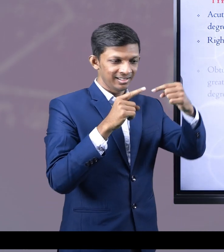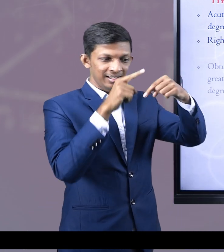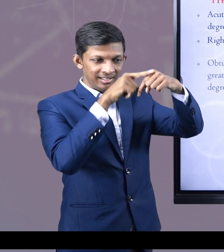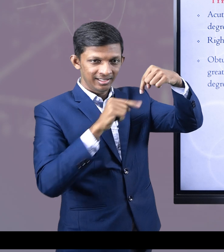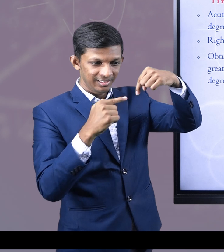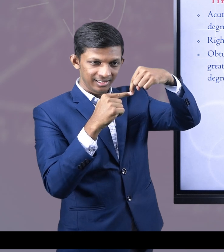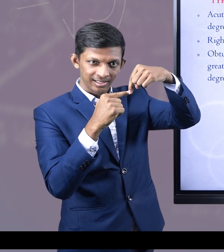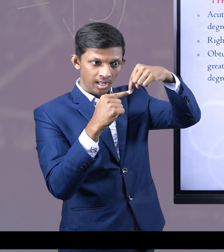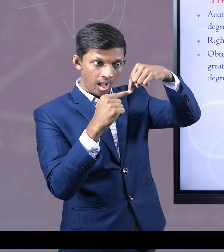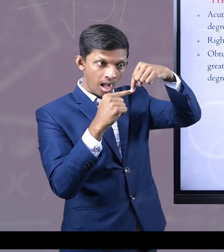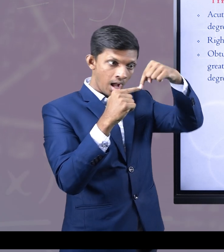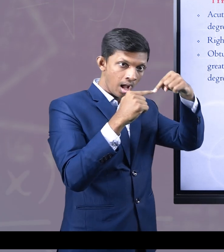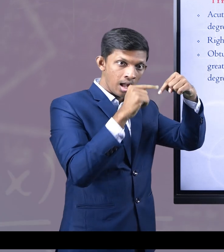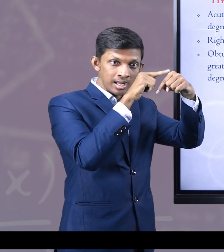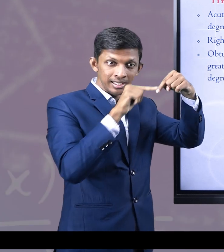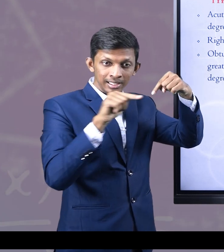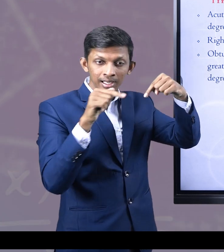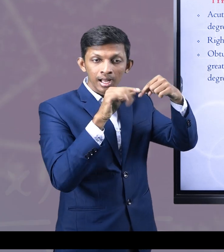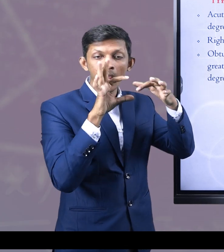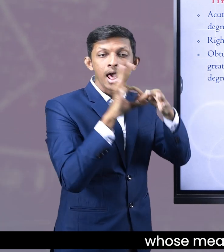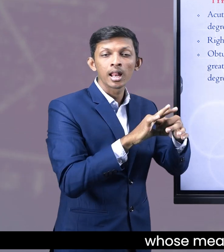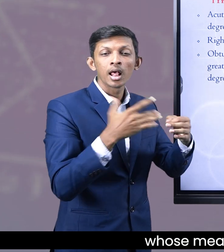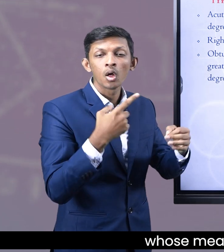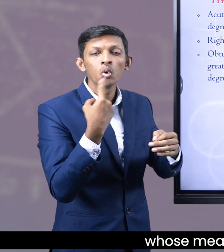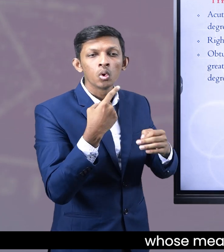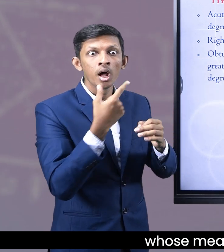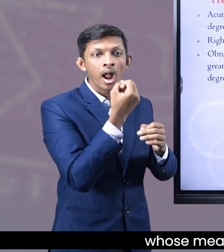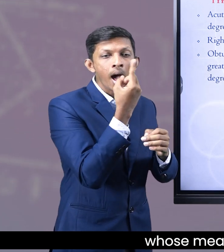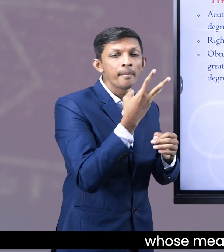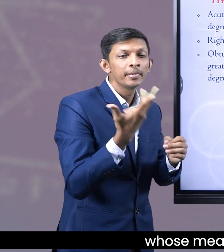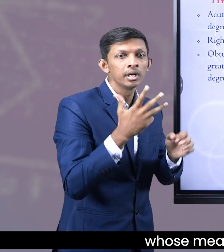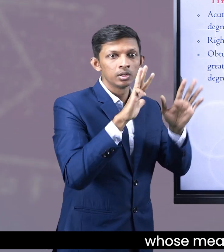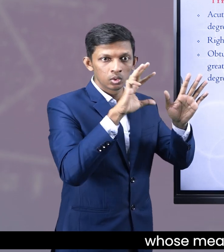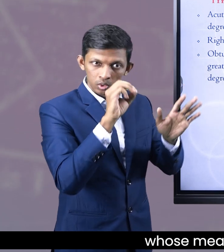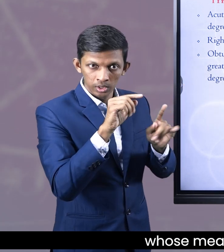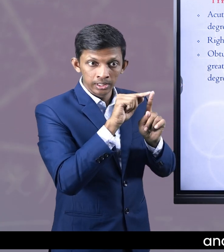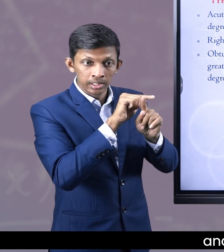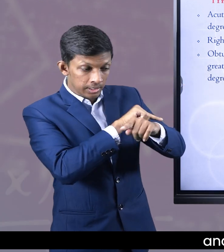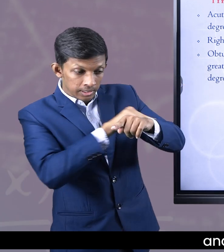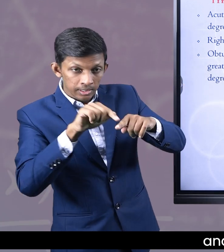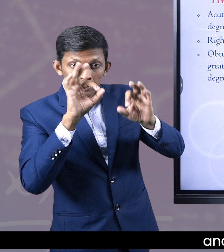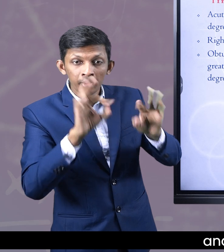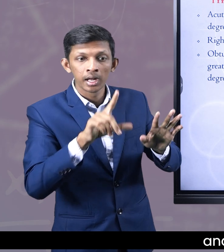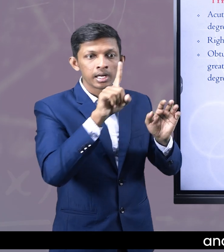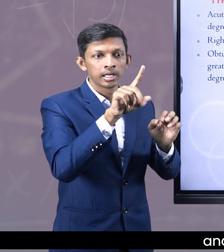Obtuse angle. An angle whose measure is greater than 90 degrees and less than 180 degrees.